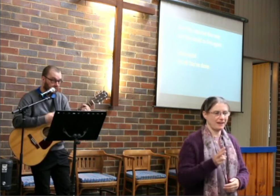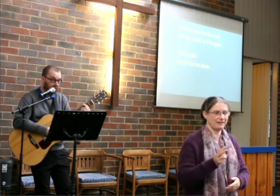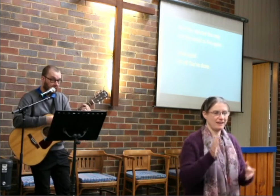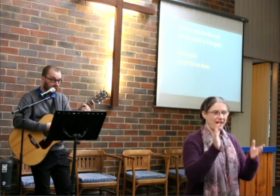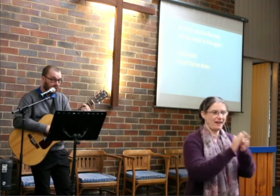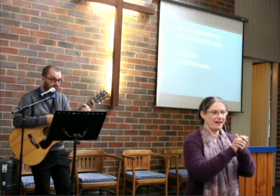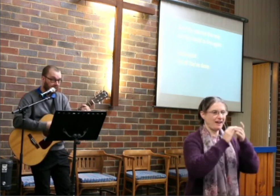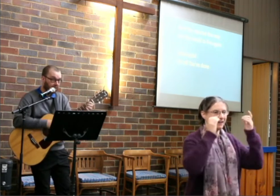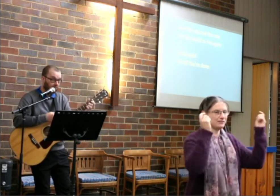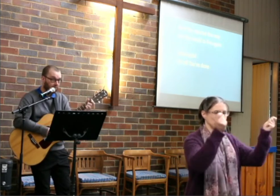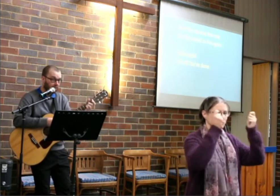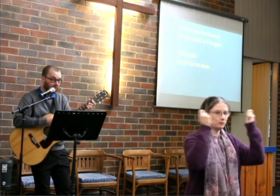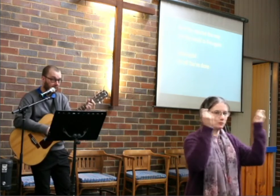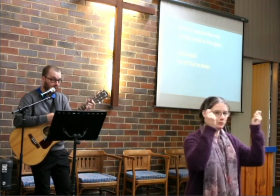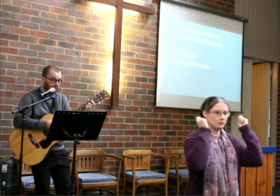again.